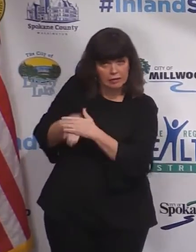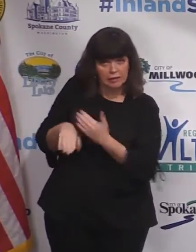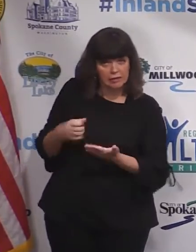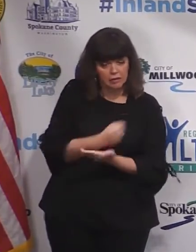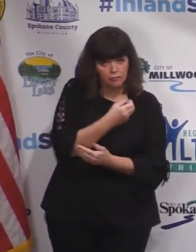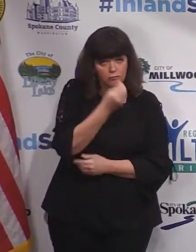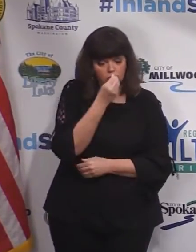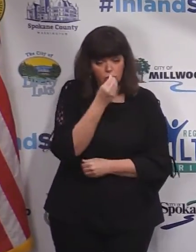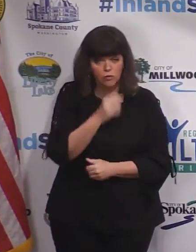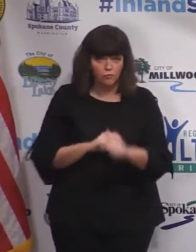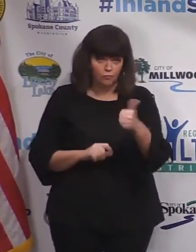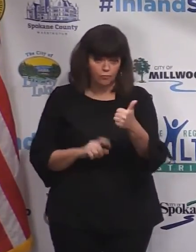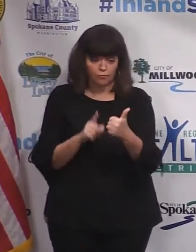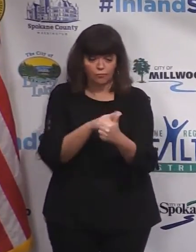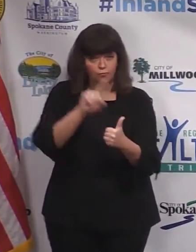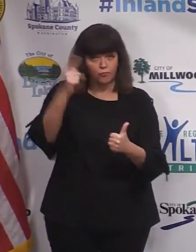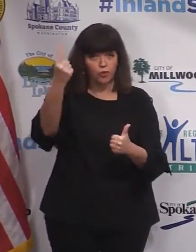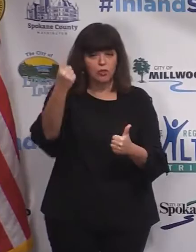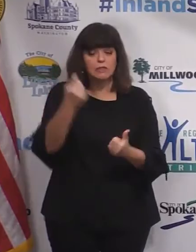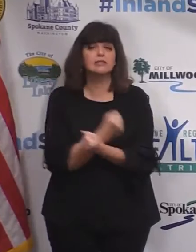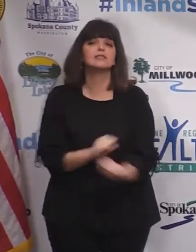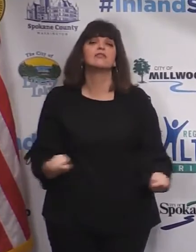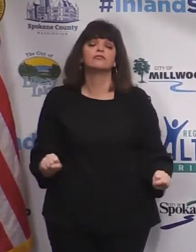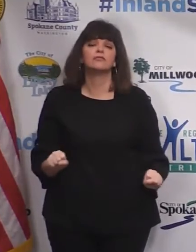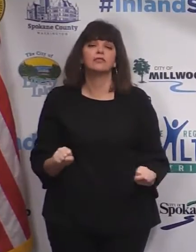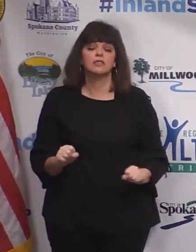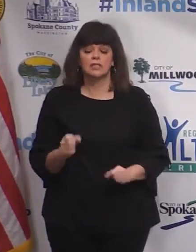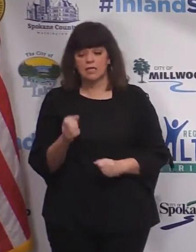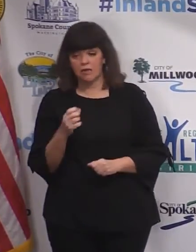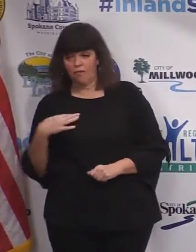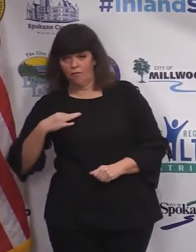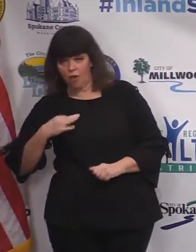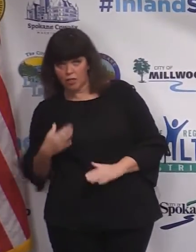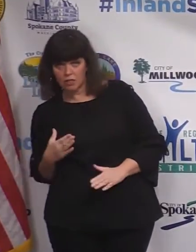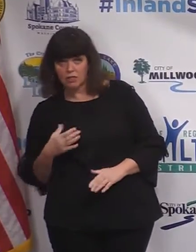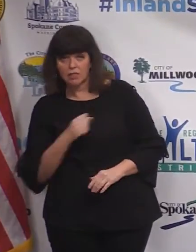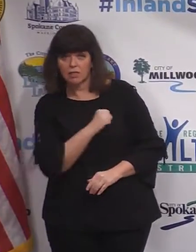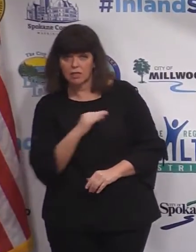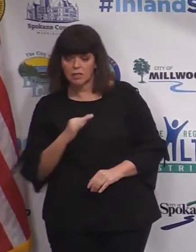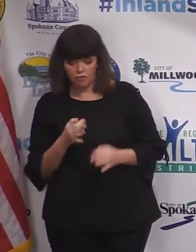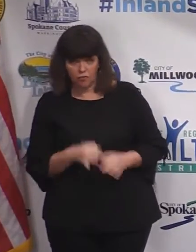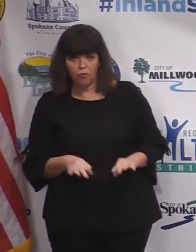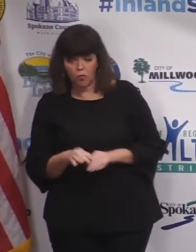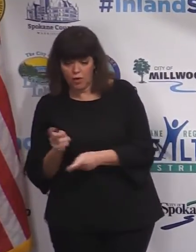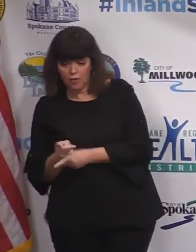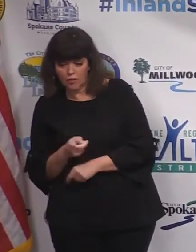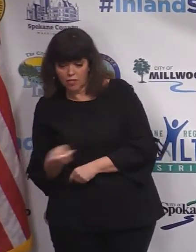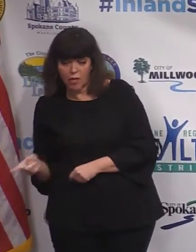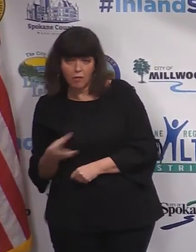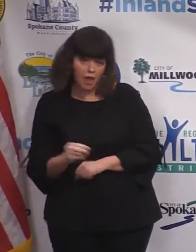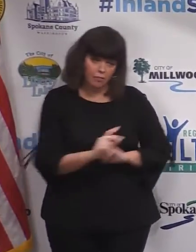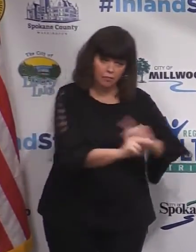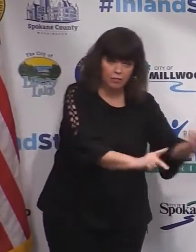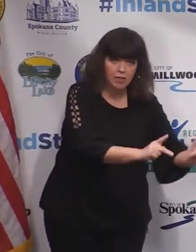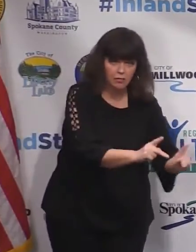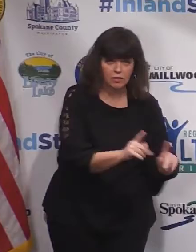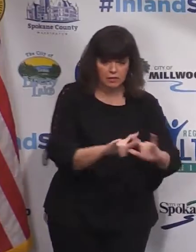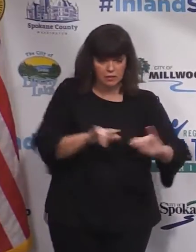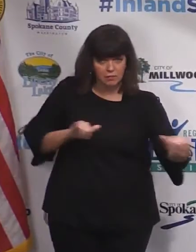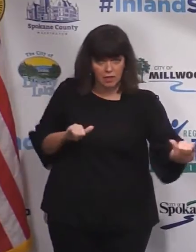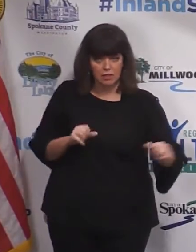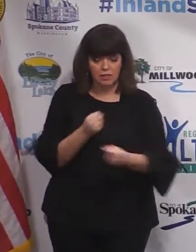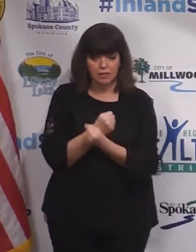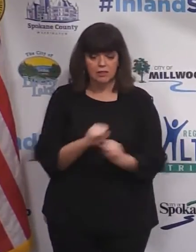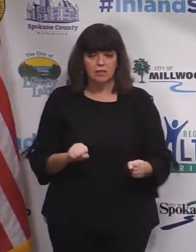that we can to make sure that our staff and volunteers are safe while they're serving. The second is we want to find and give food. That's